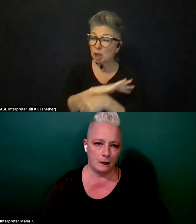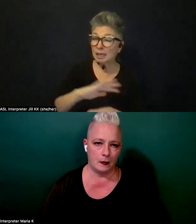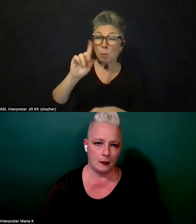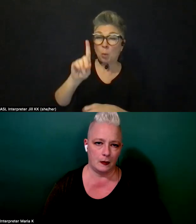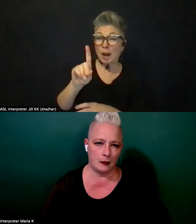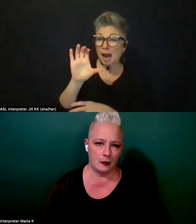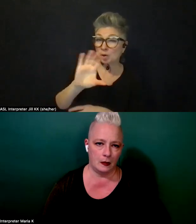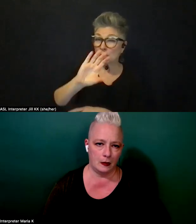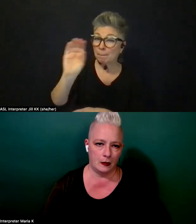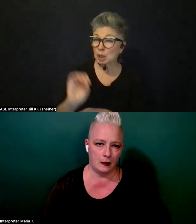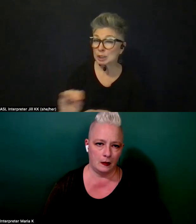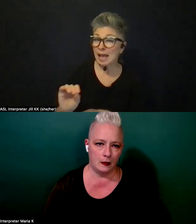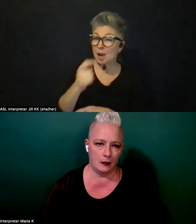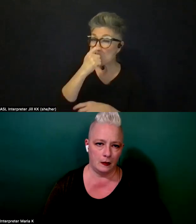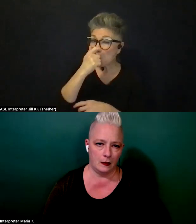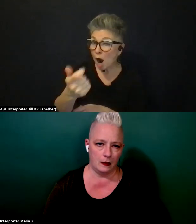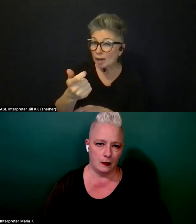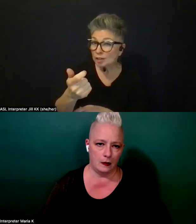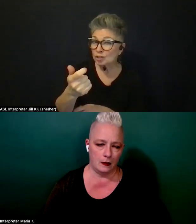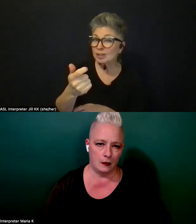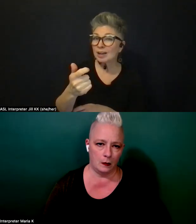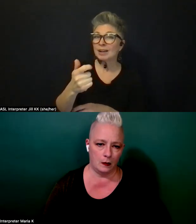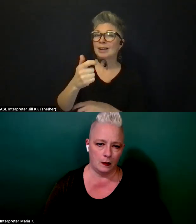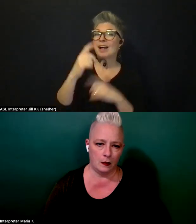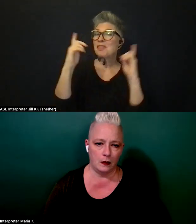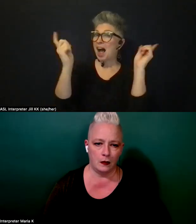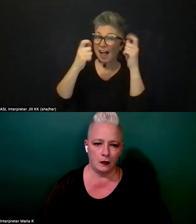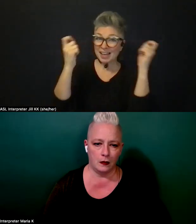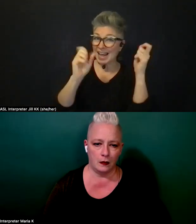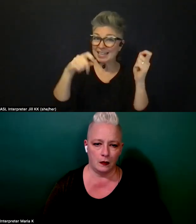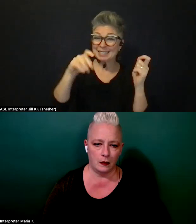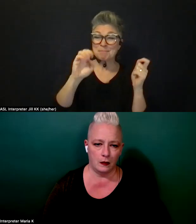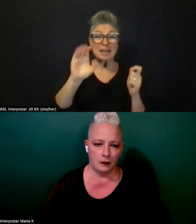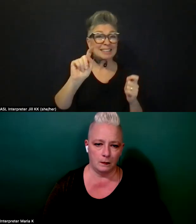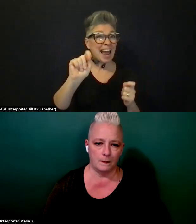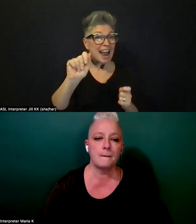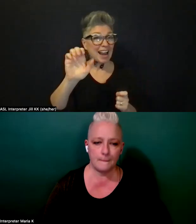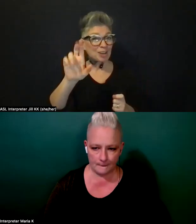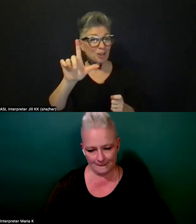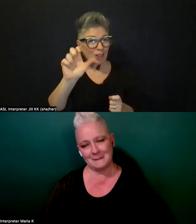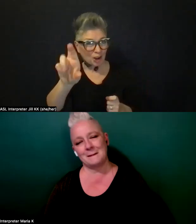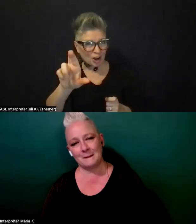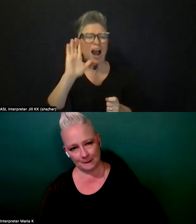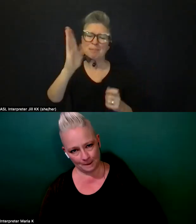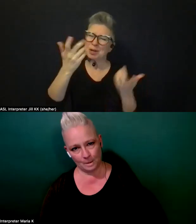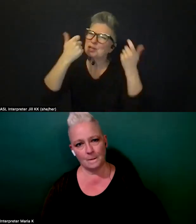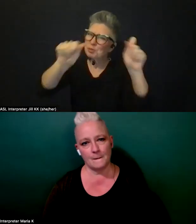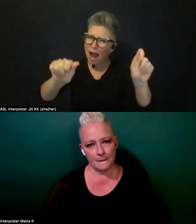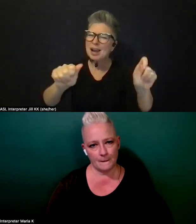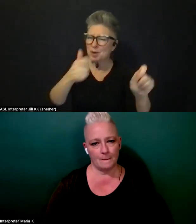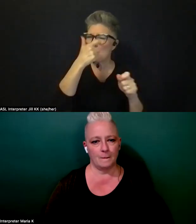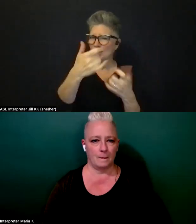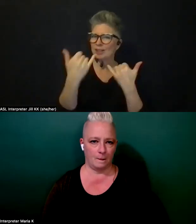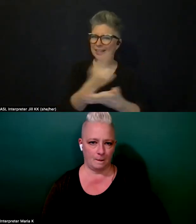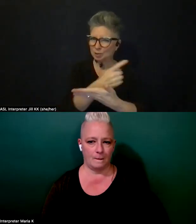100% watched the holiday spectacular. So I'm gonna try to watch that sometime this week. I'll be like,